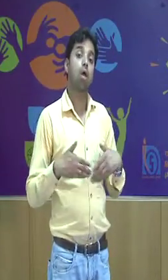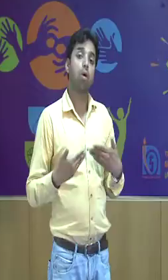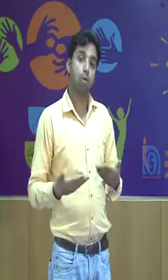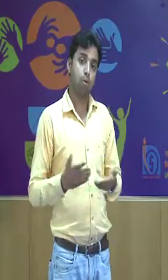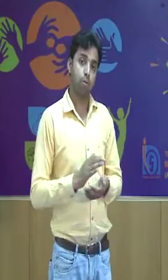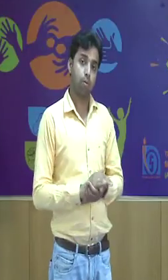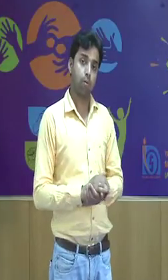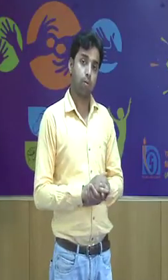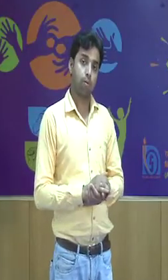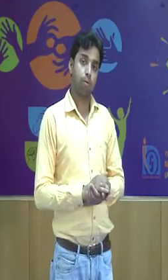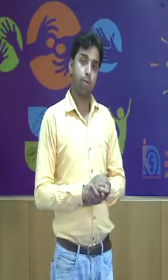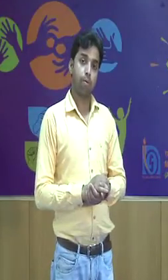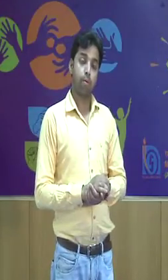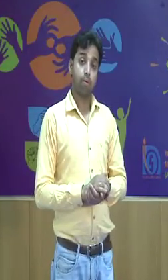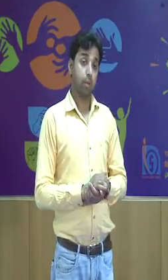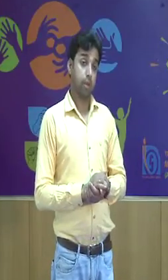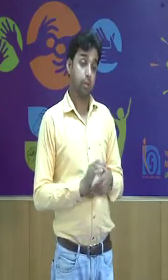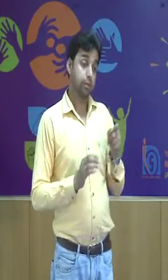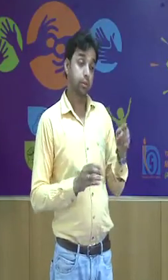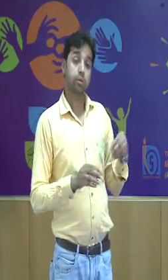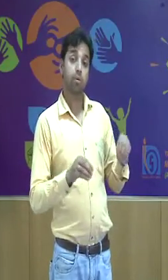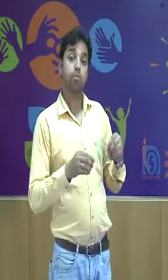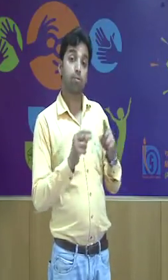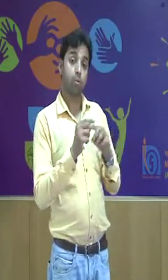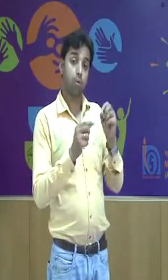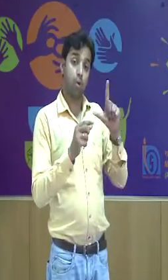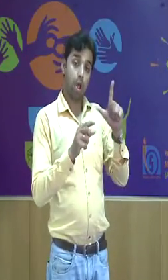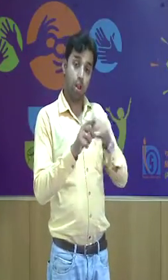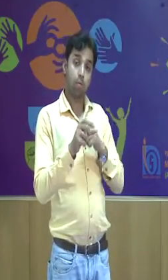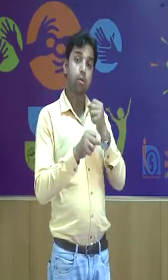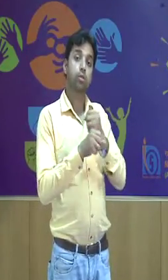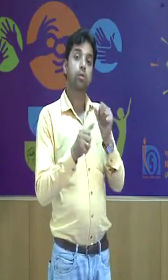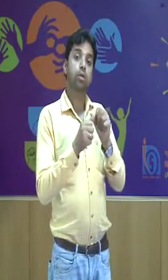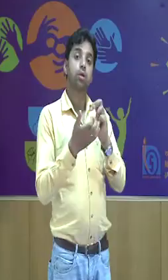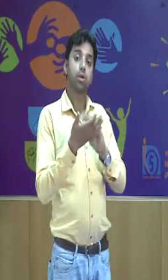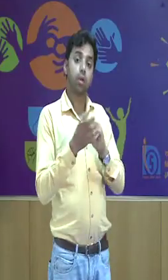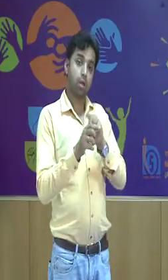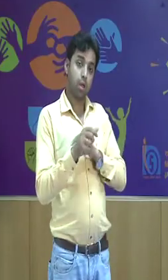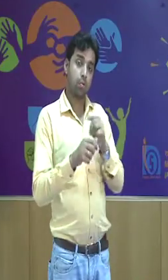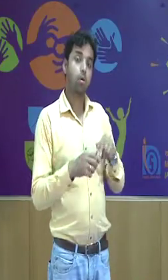However, the practice of polygamy has now been declared